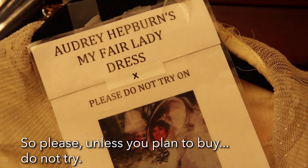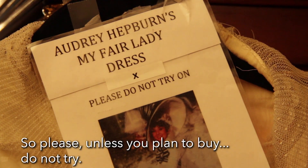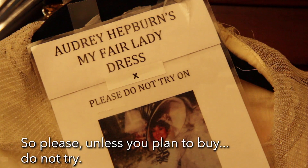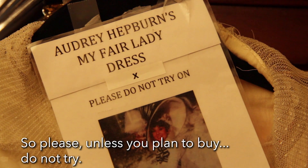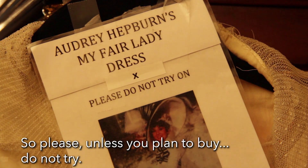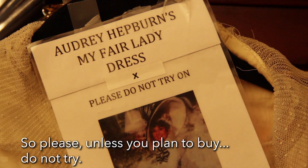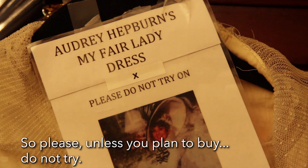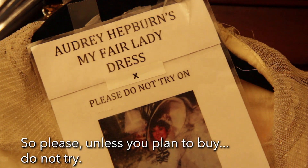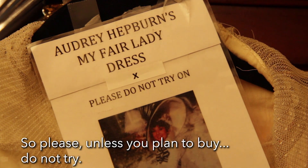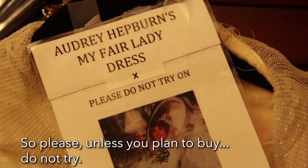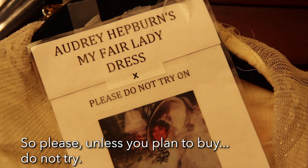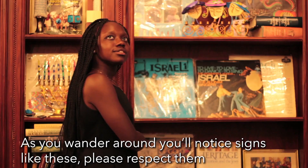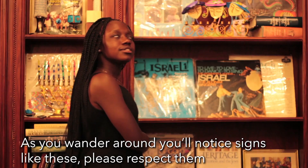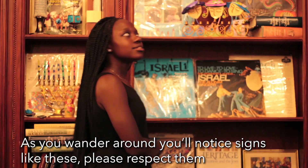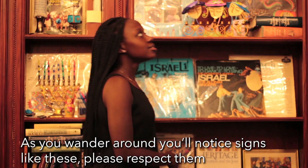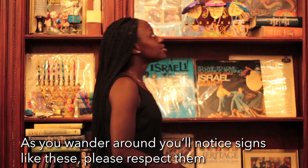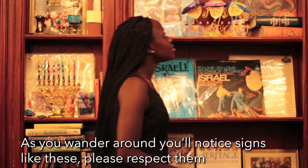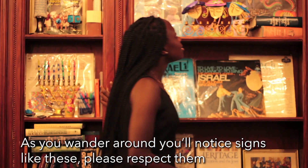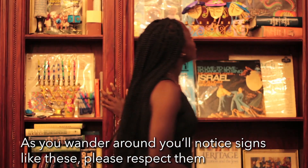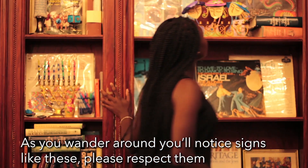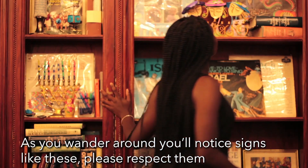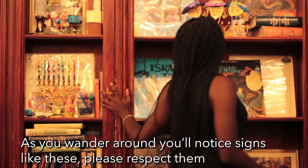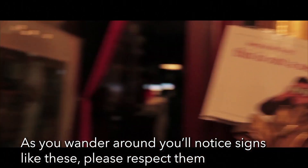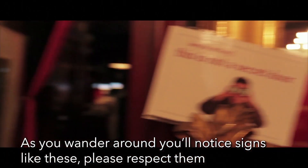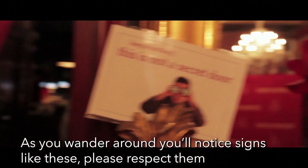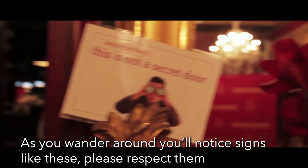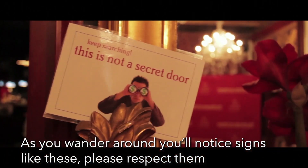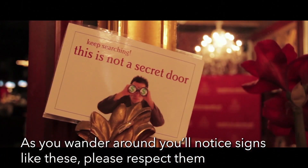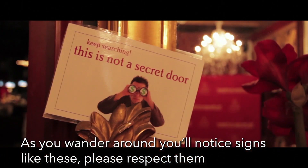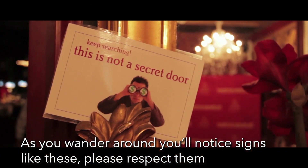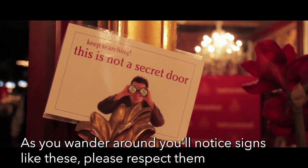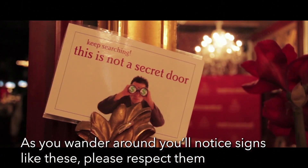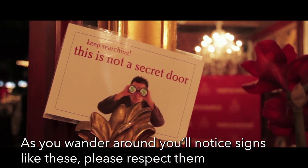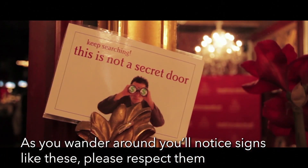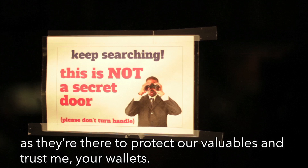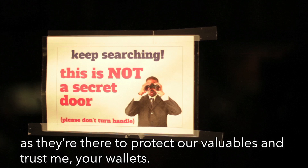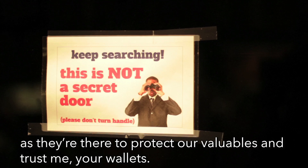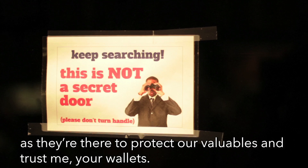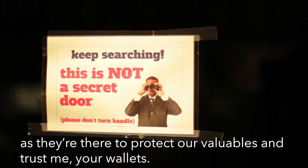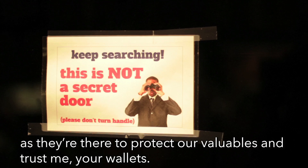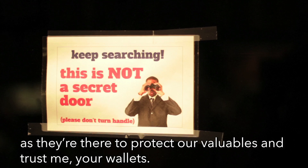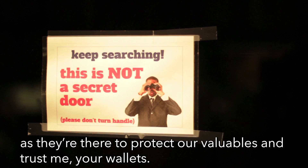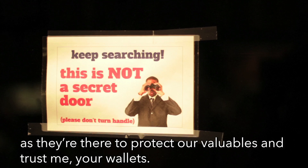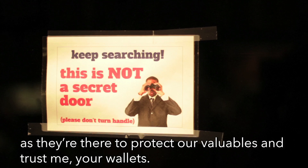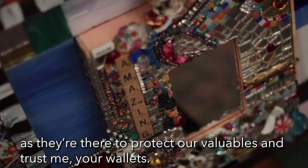try. As you wander around, you'll notice signs like these. Please respect them, as they're there to protect our